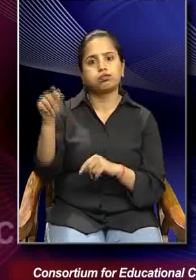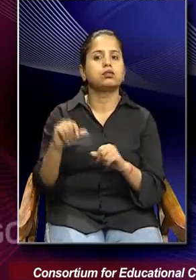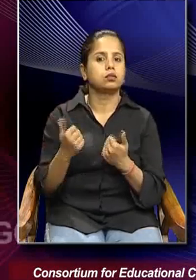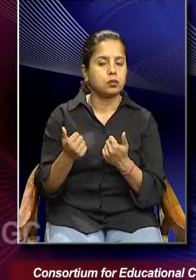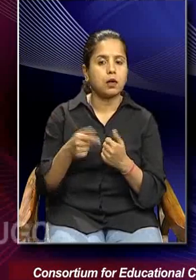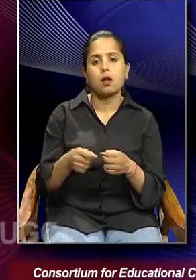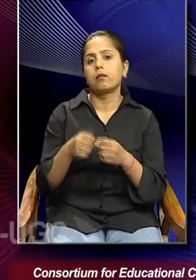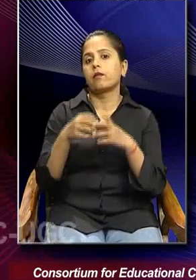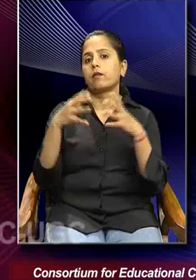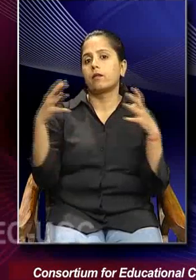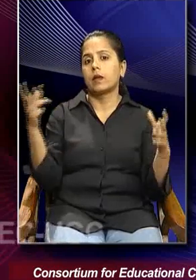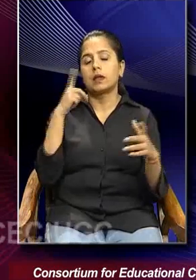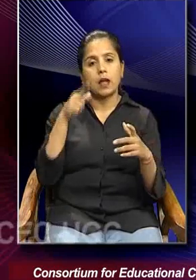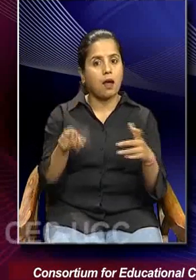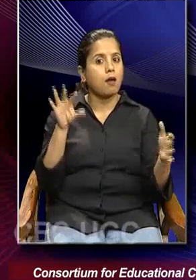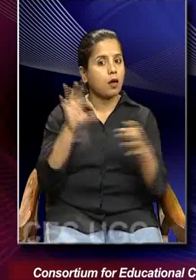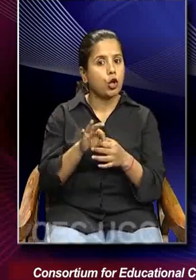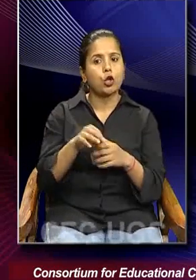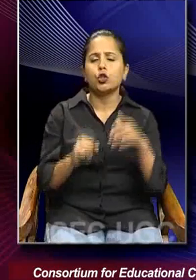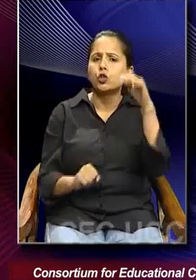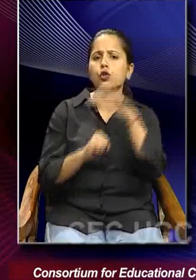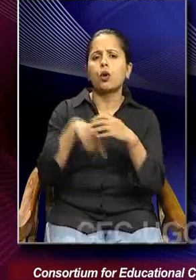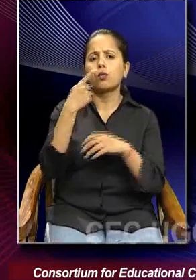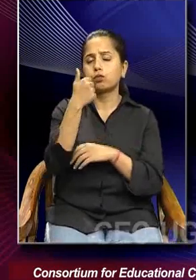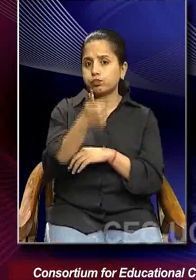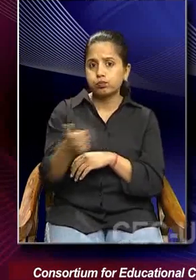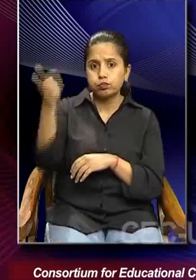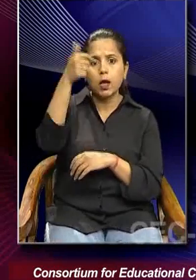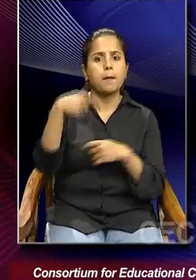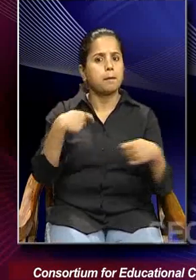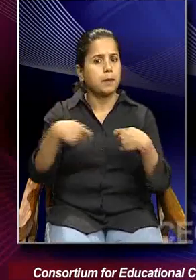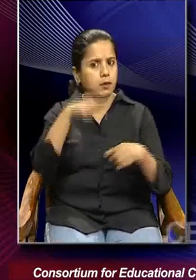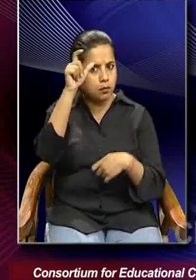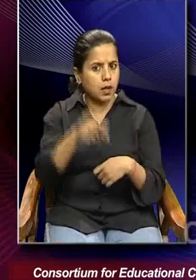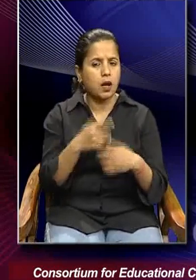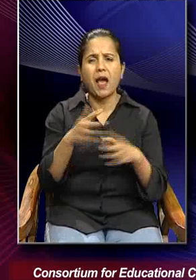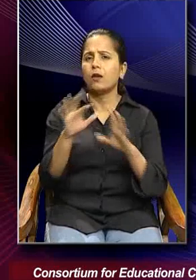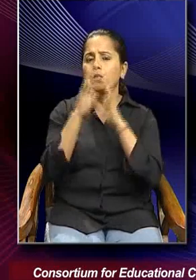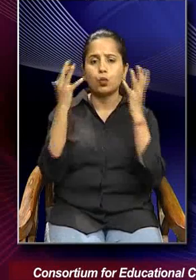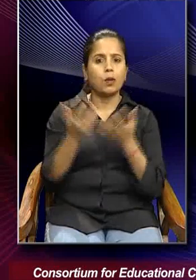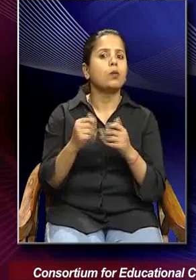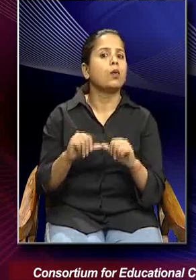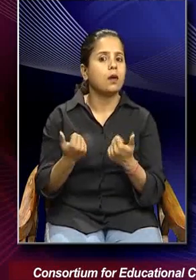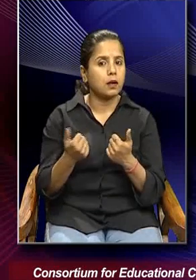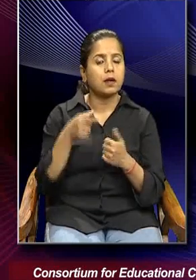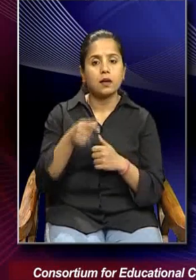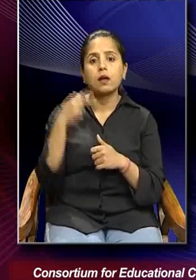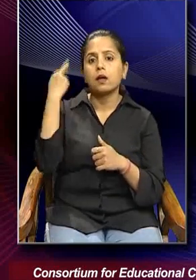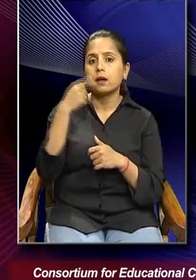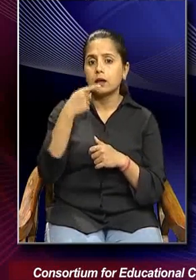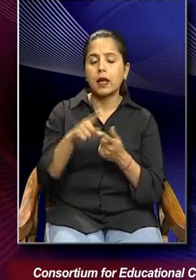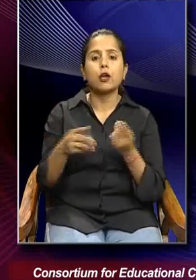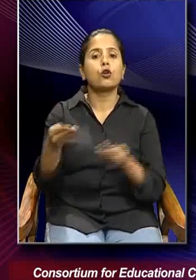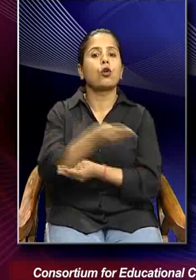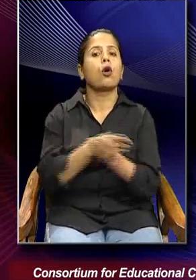and skills which matches to the top bureaucrats or top business person in any part of the world. So therefore, the process of